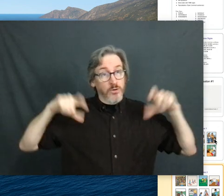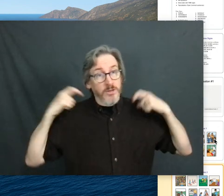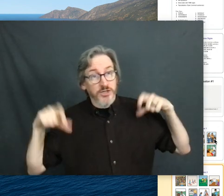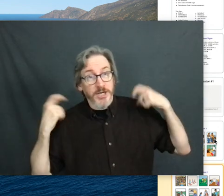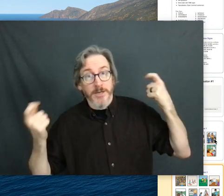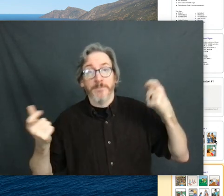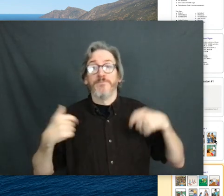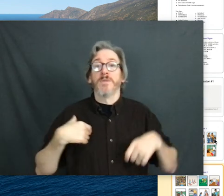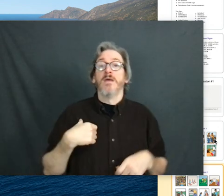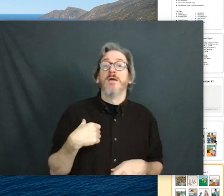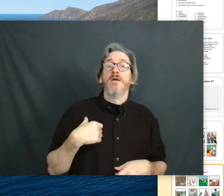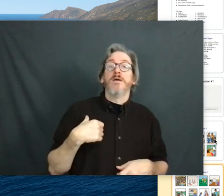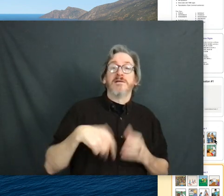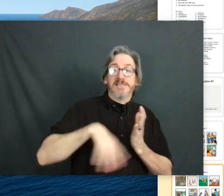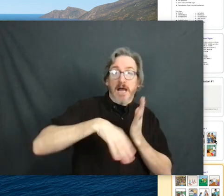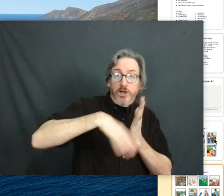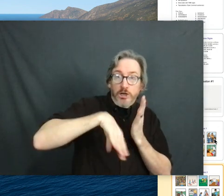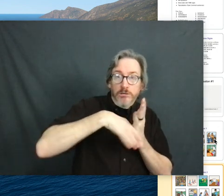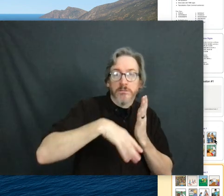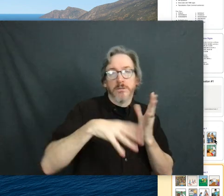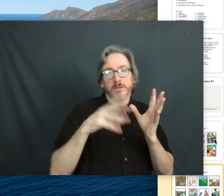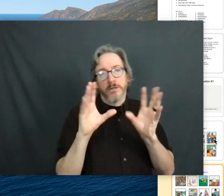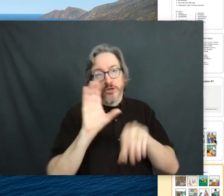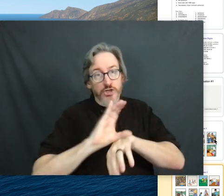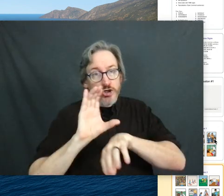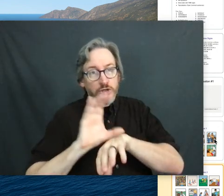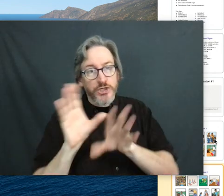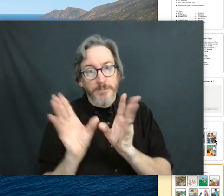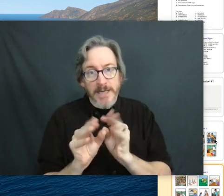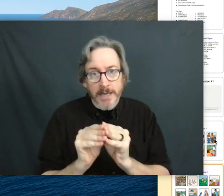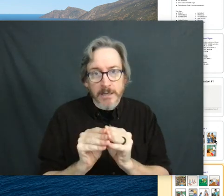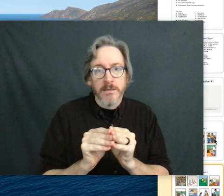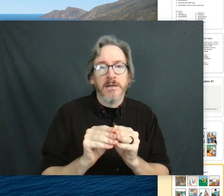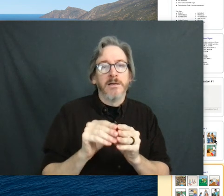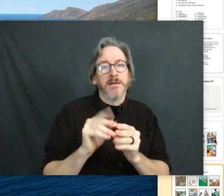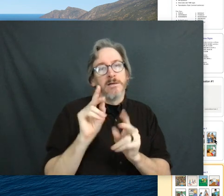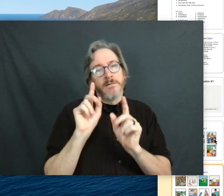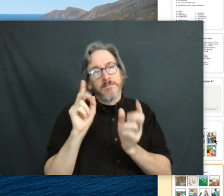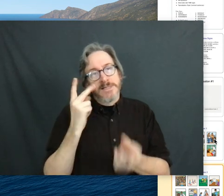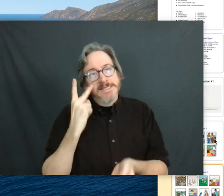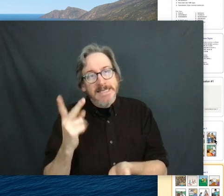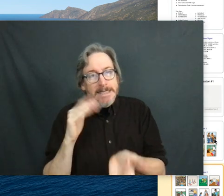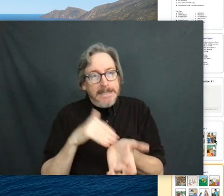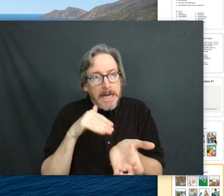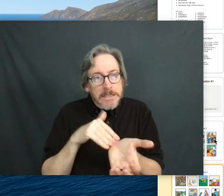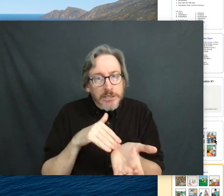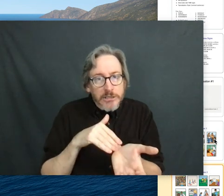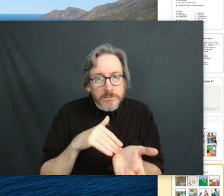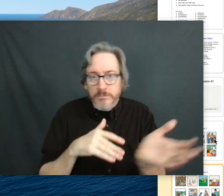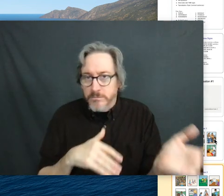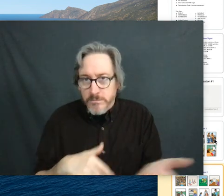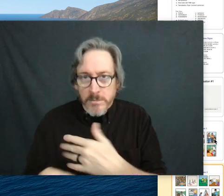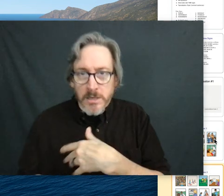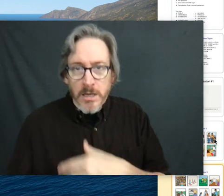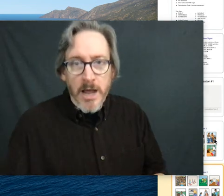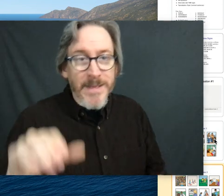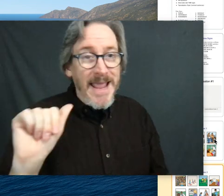exercise, go to the gym, soccer, church meeting, see doctor,